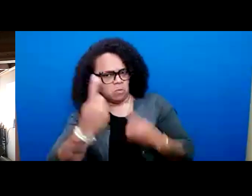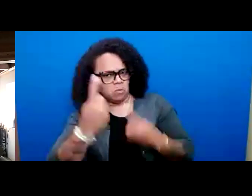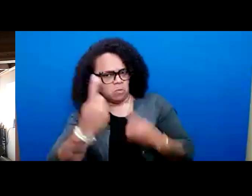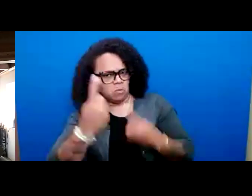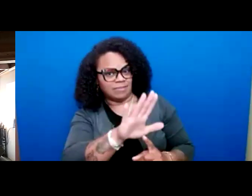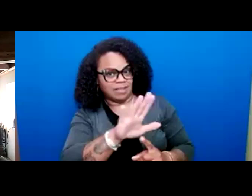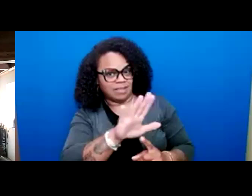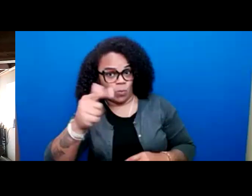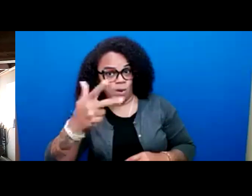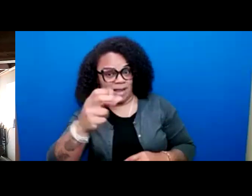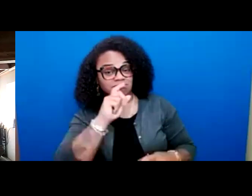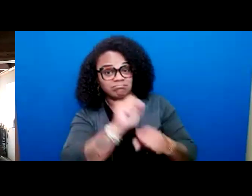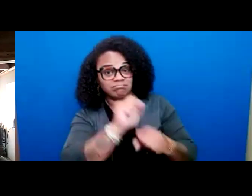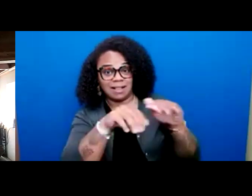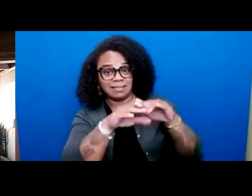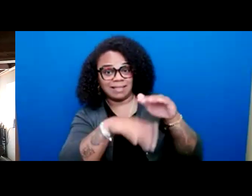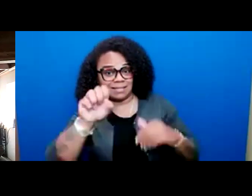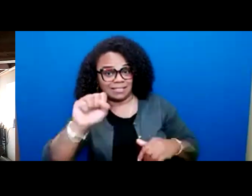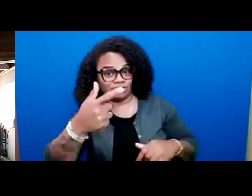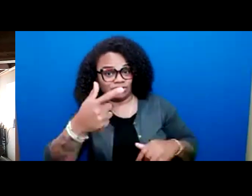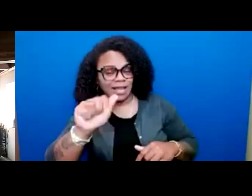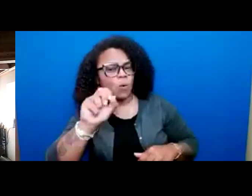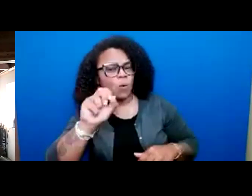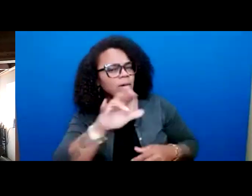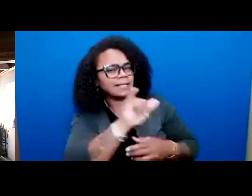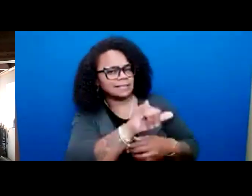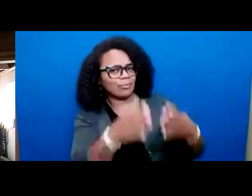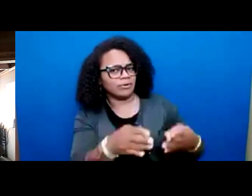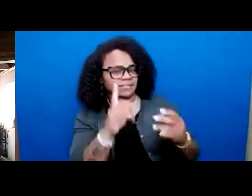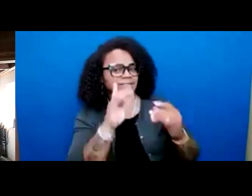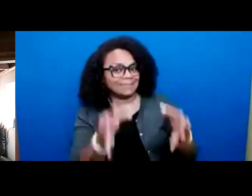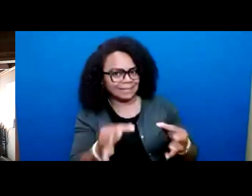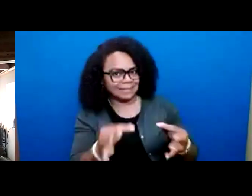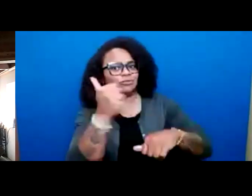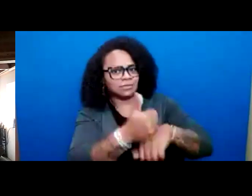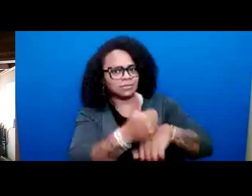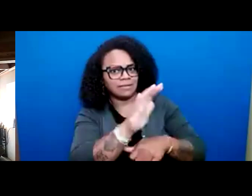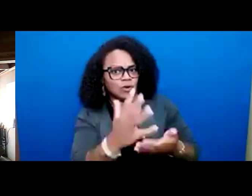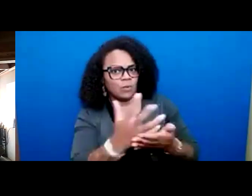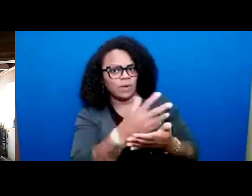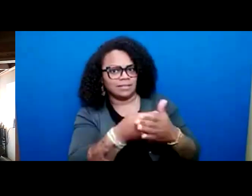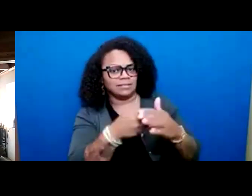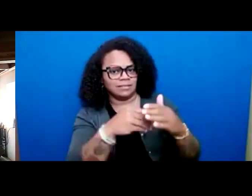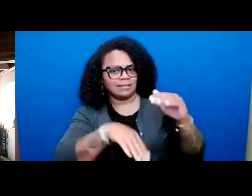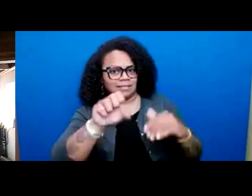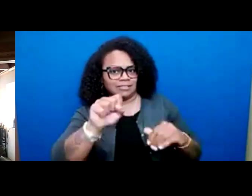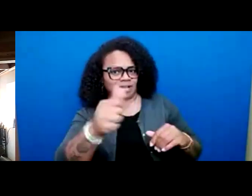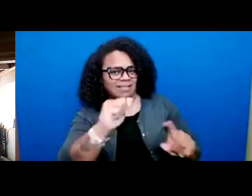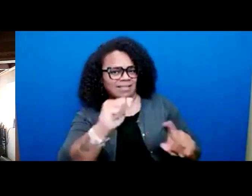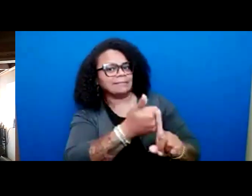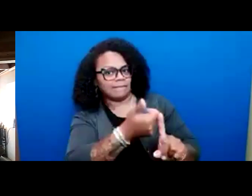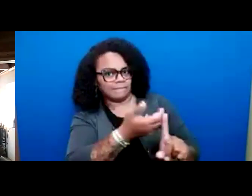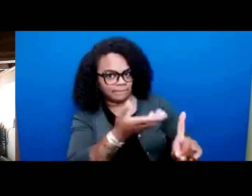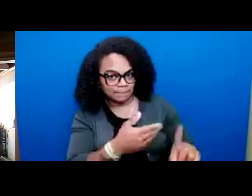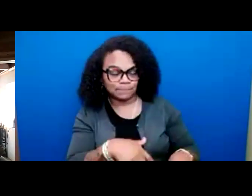just below SGA, or if the person is just choosing to set their wages below SGA. So given